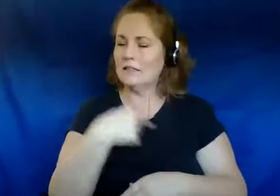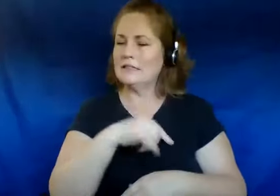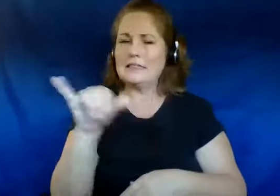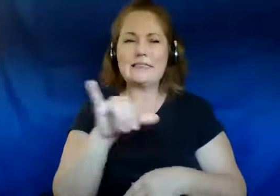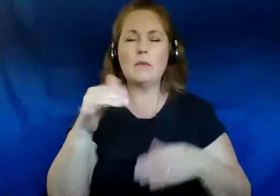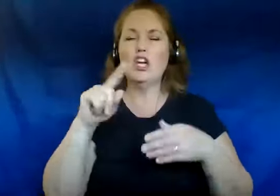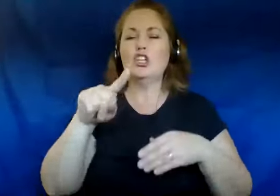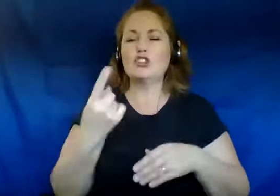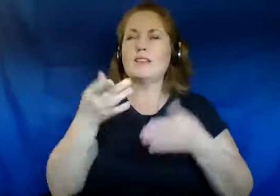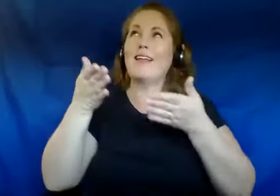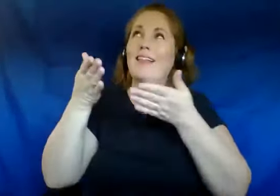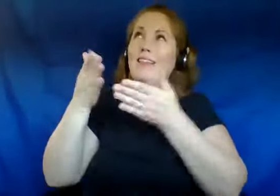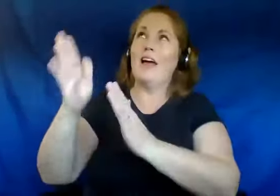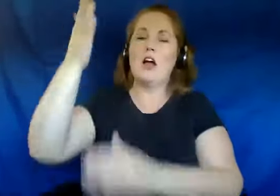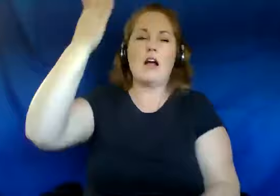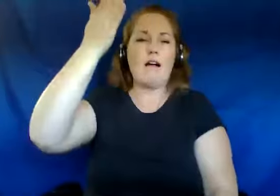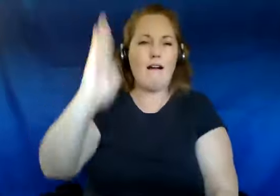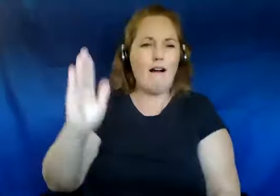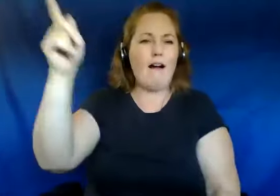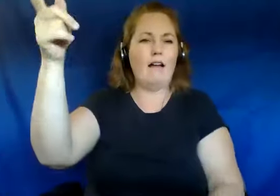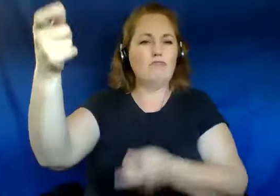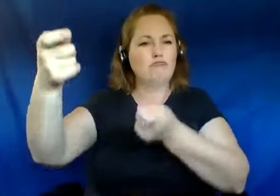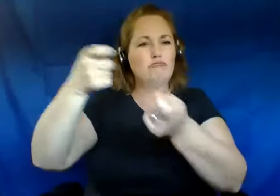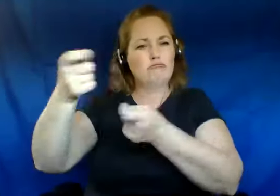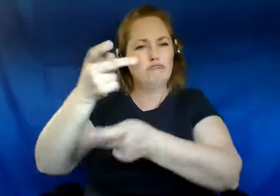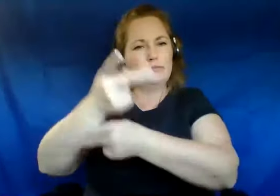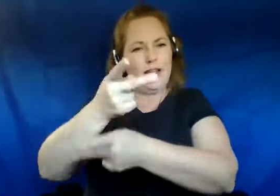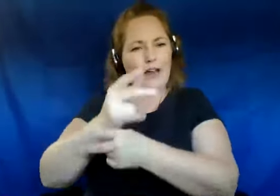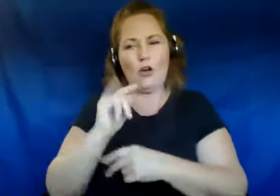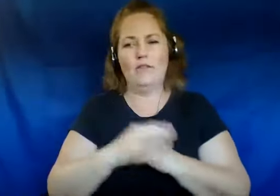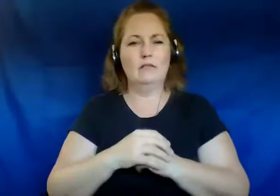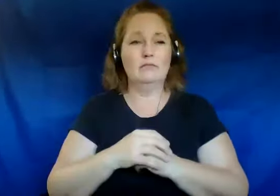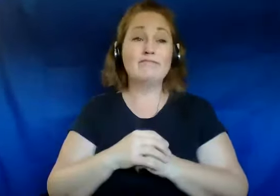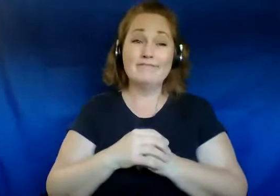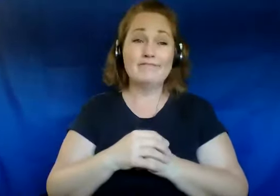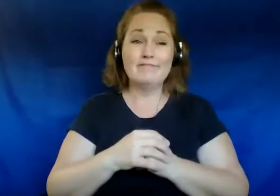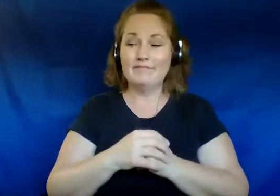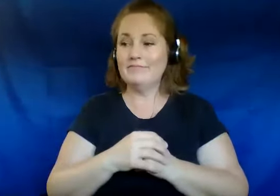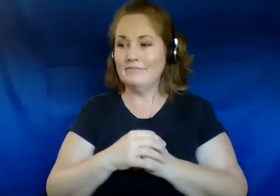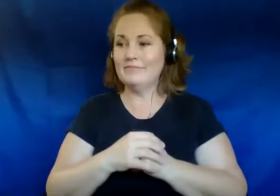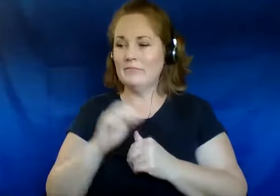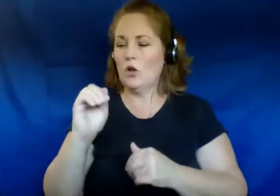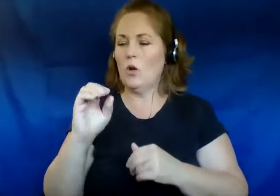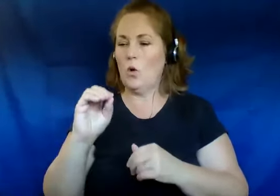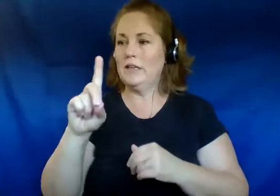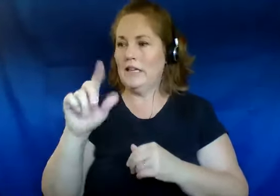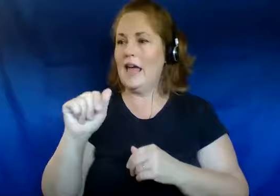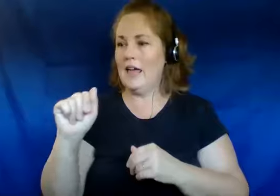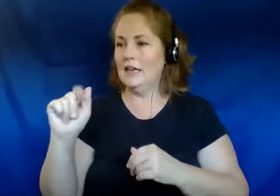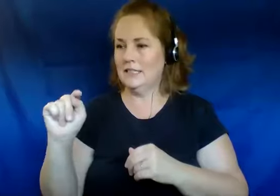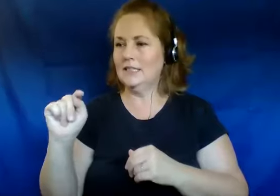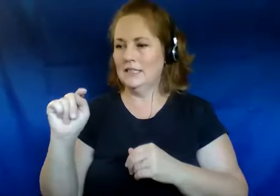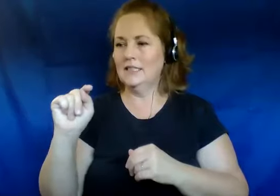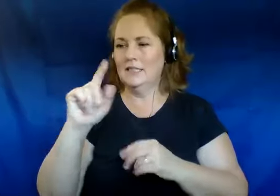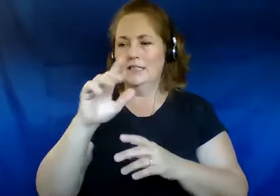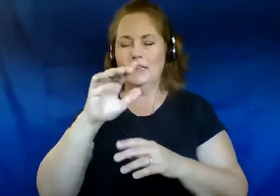just let God work it out. I can tell you, sometimes God's timing is